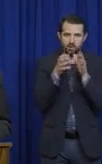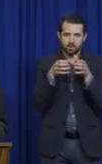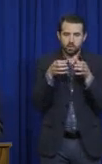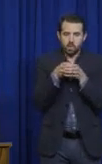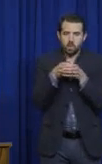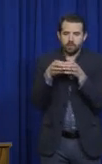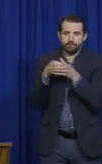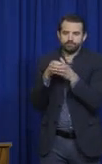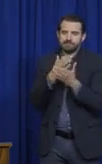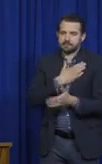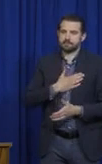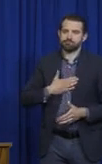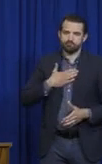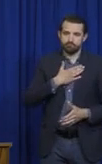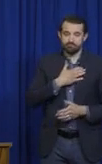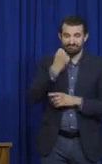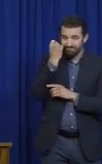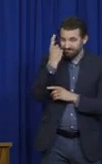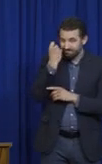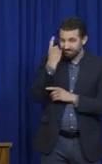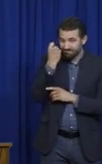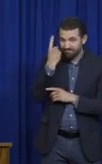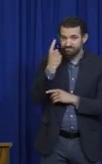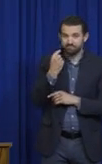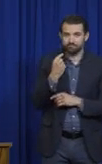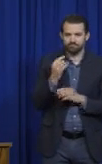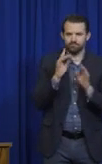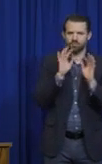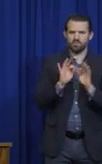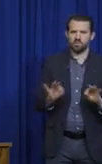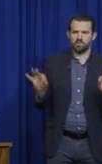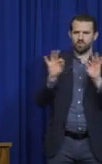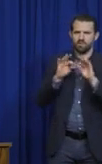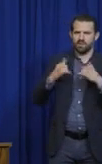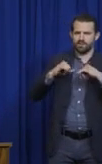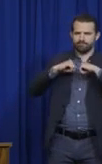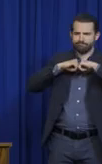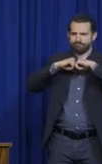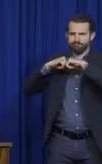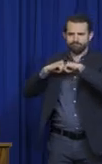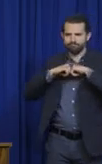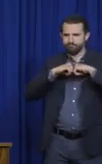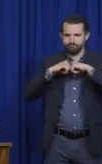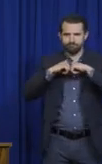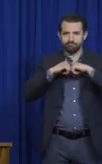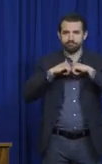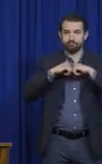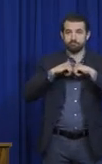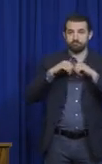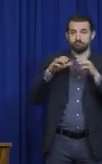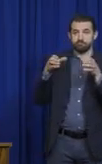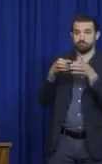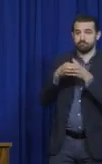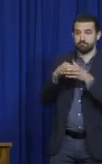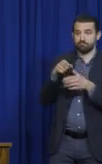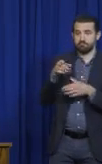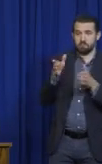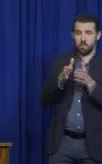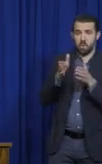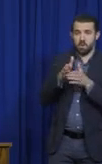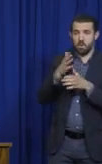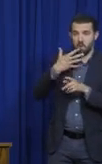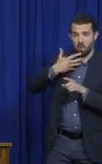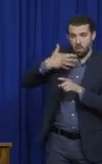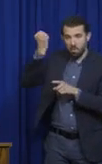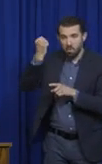that doing so should come with some tight guardrails. If any of the folks in those small groups are elderly or